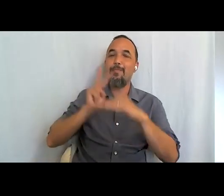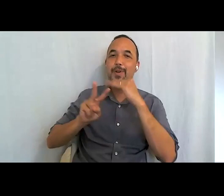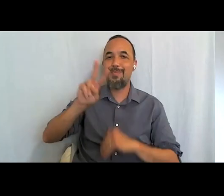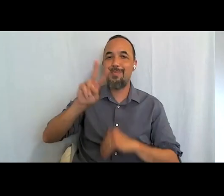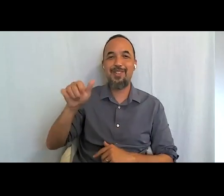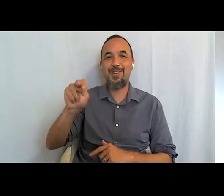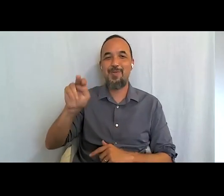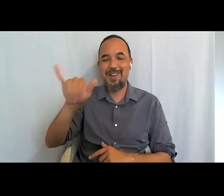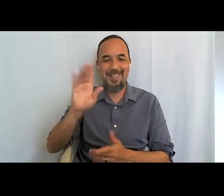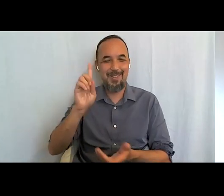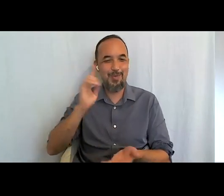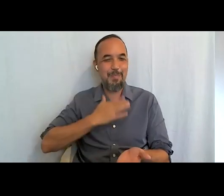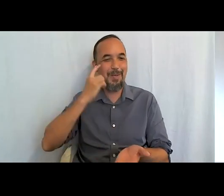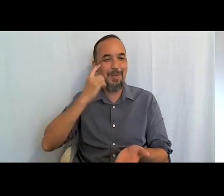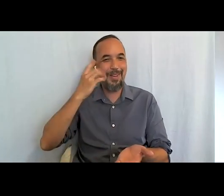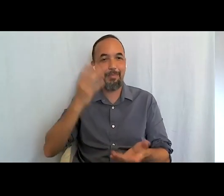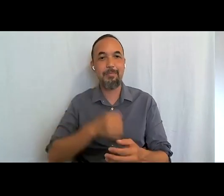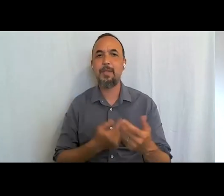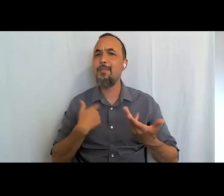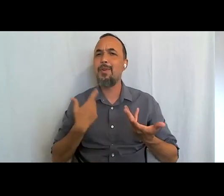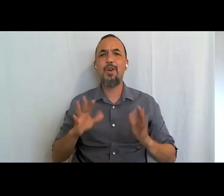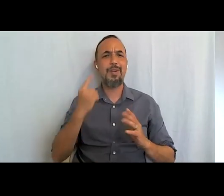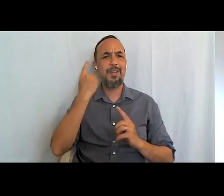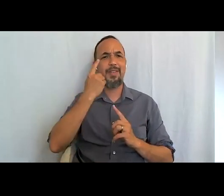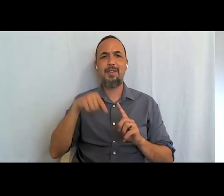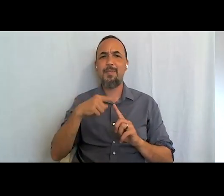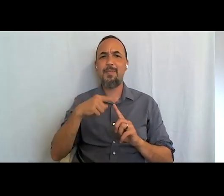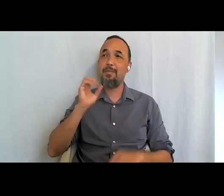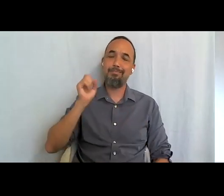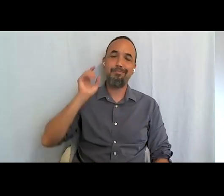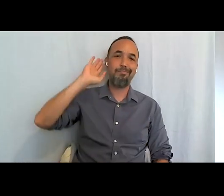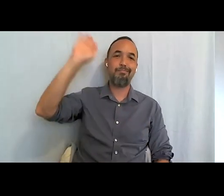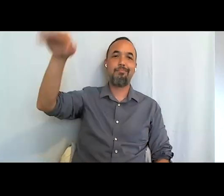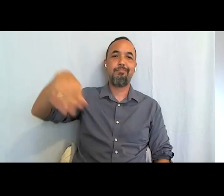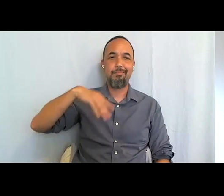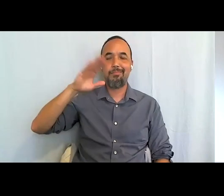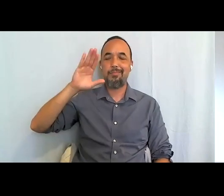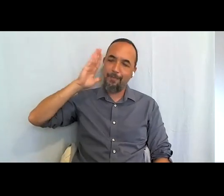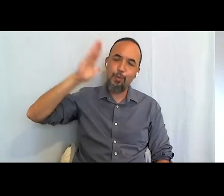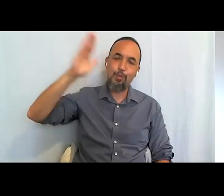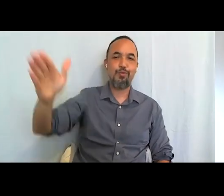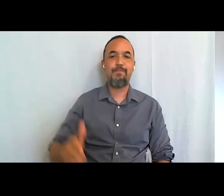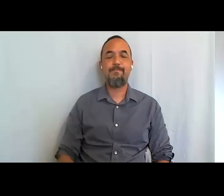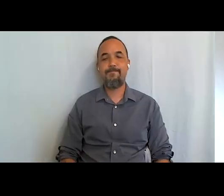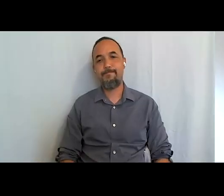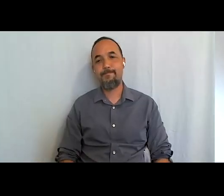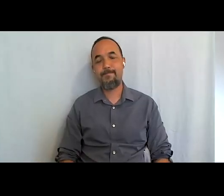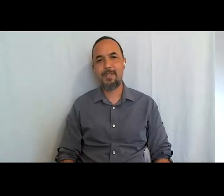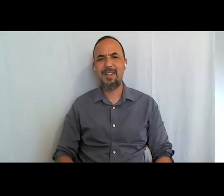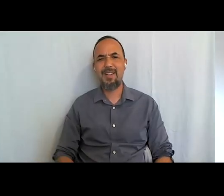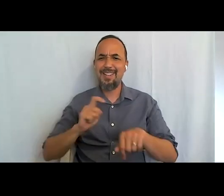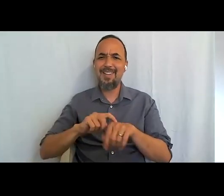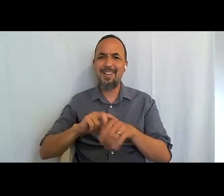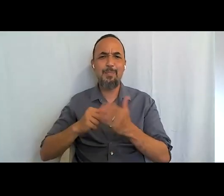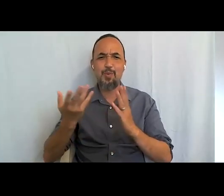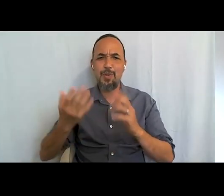works. I'm already thinking of the next months ahead. So what is time? Thank you, Ashley.